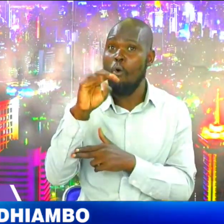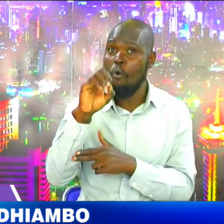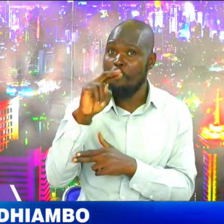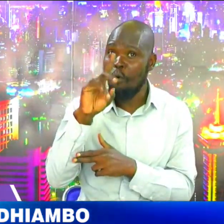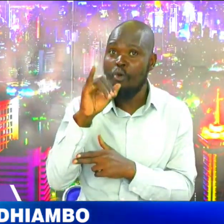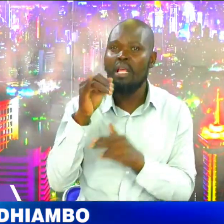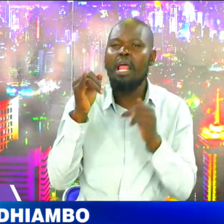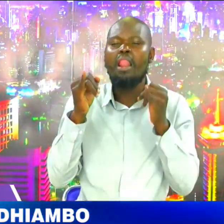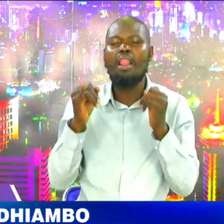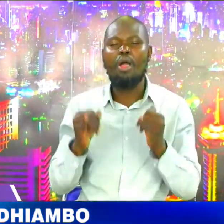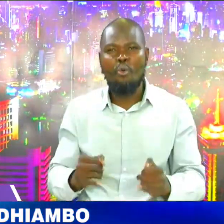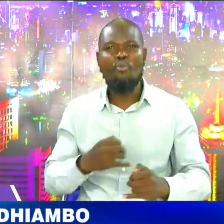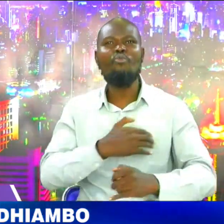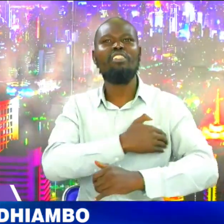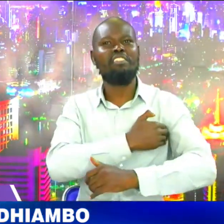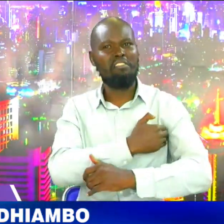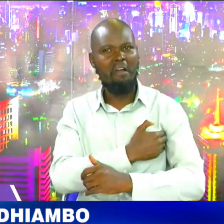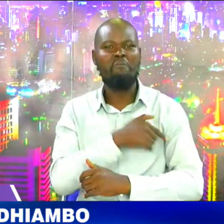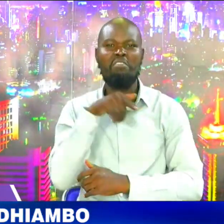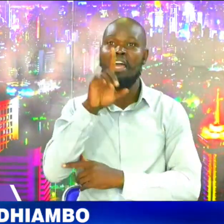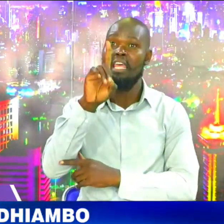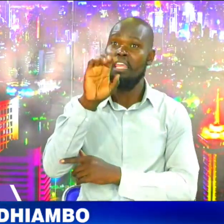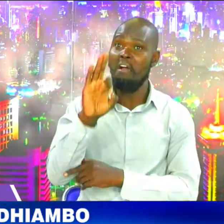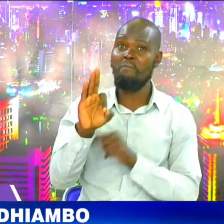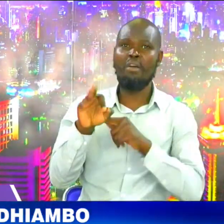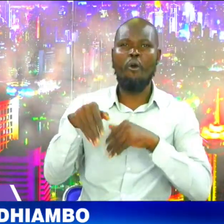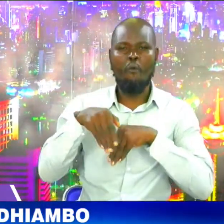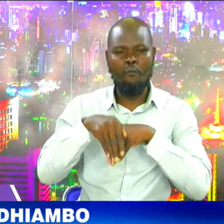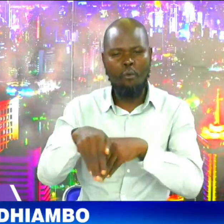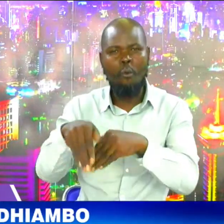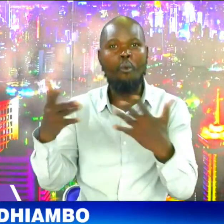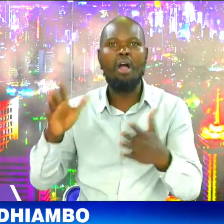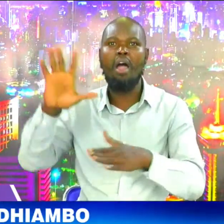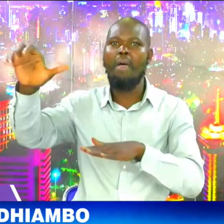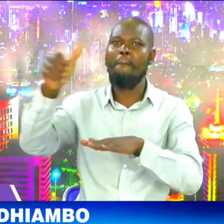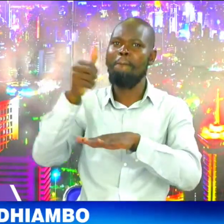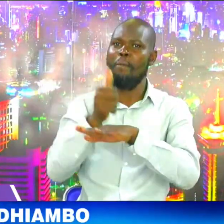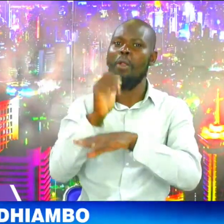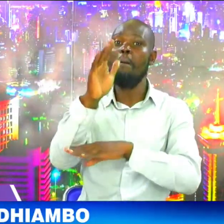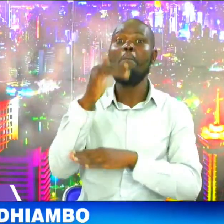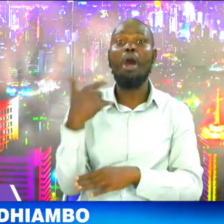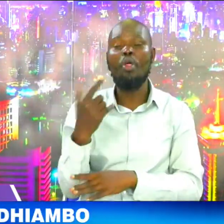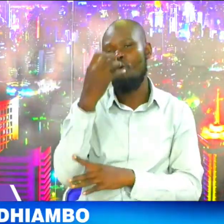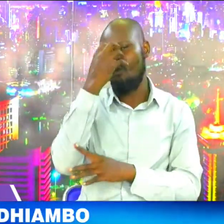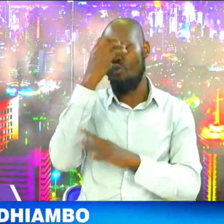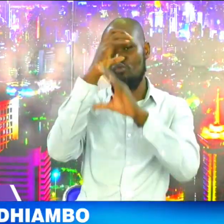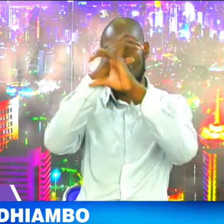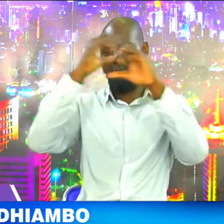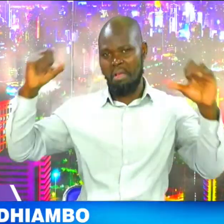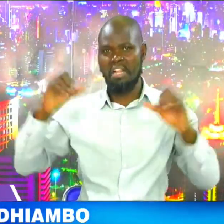for 44 years. General Francis Omondi Ogola is the new Chief of Defense